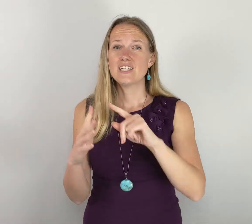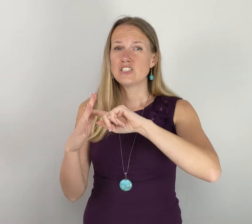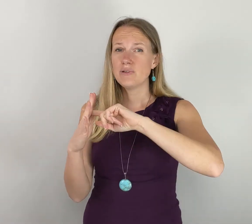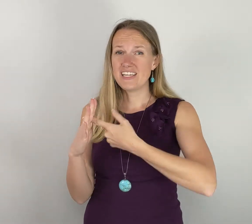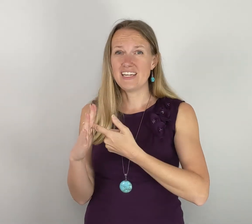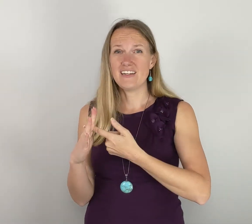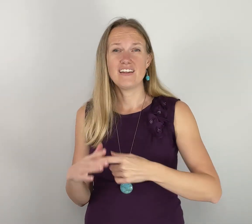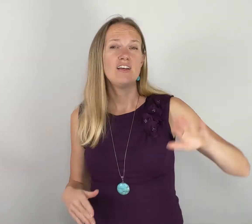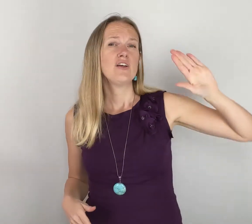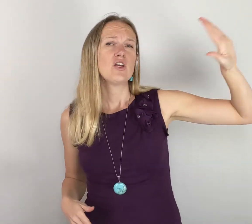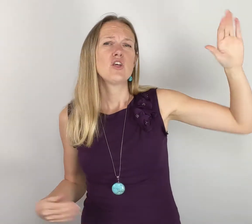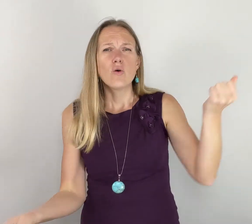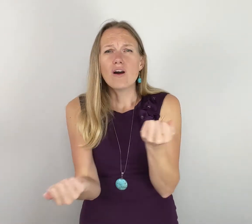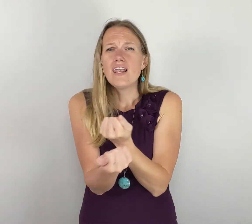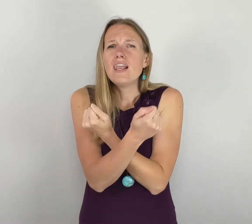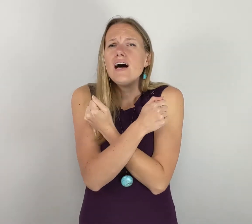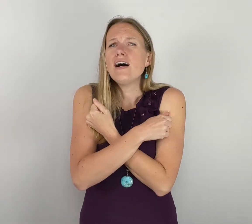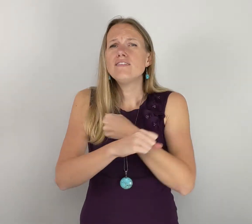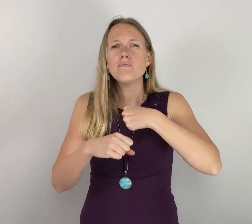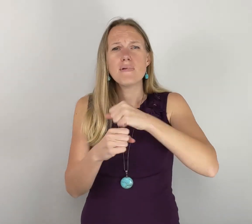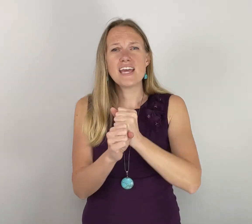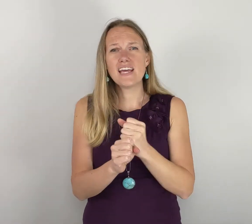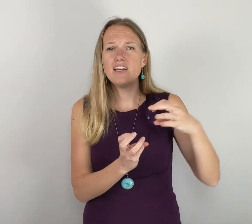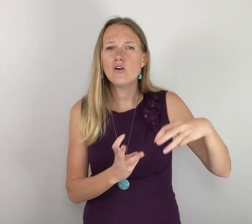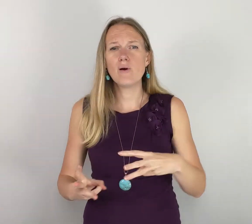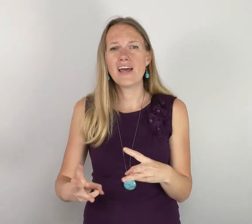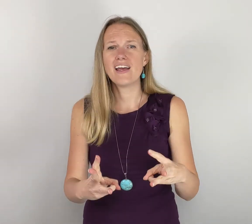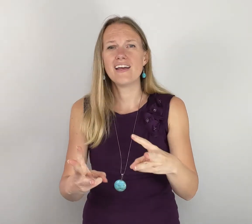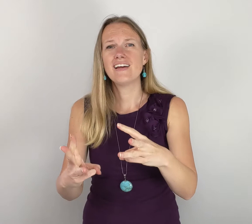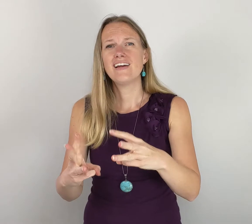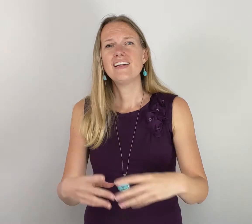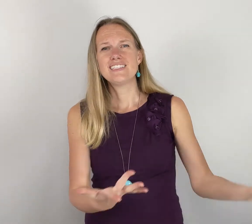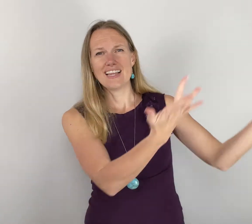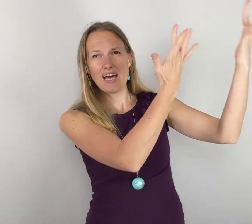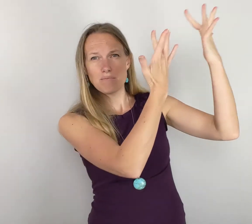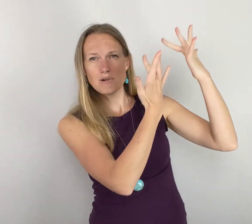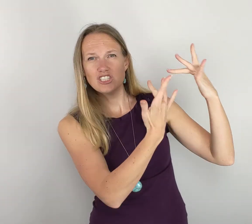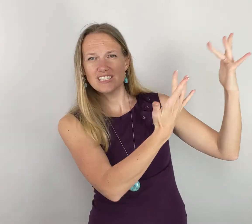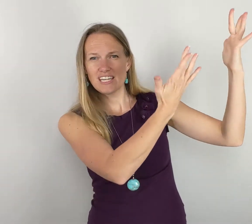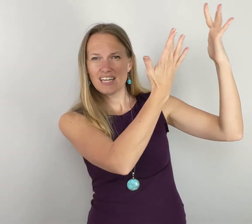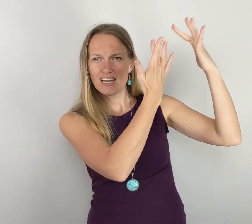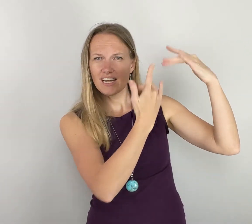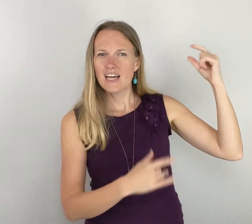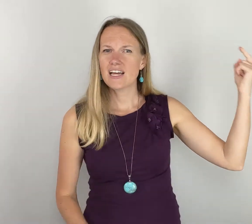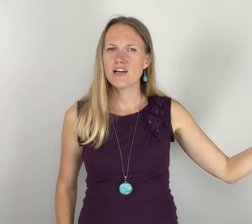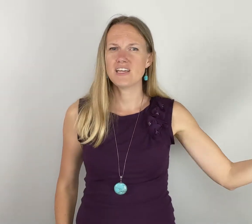to begin. Your love made a way to let mercy come